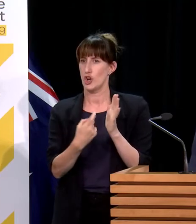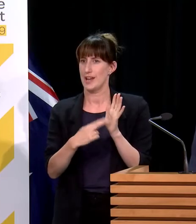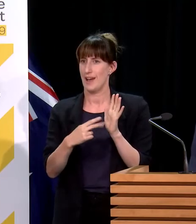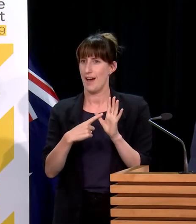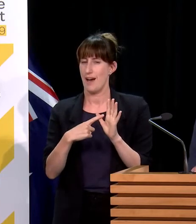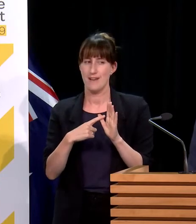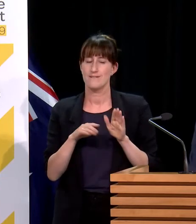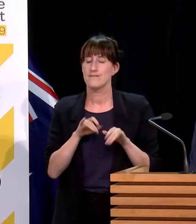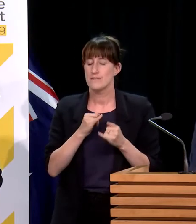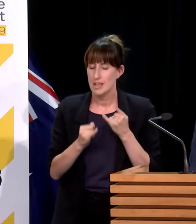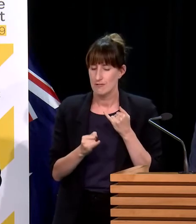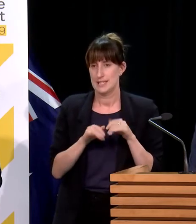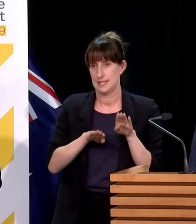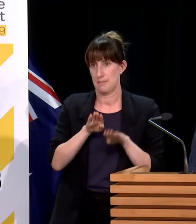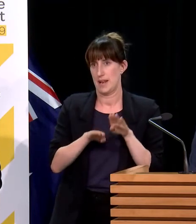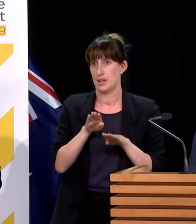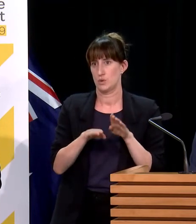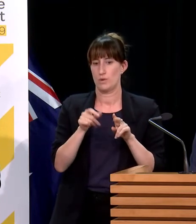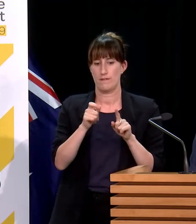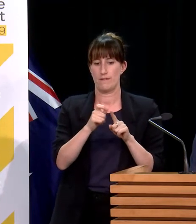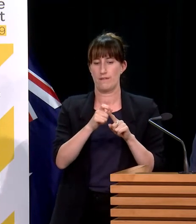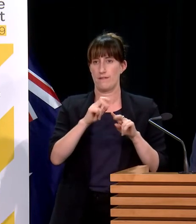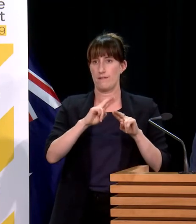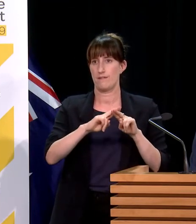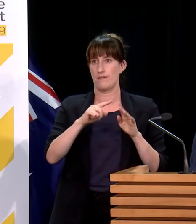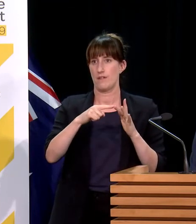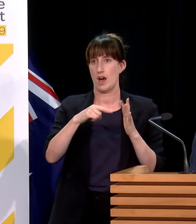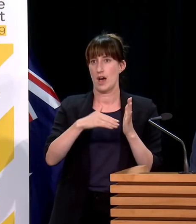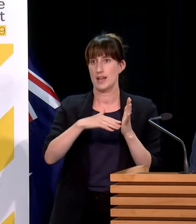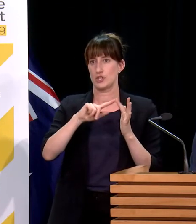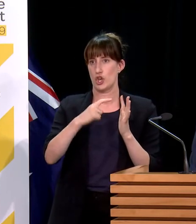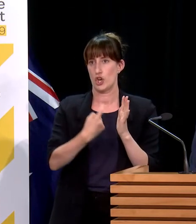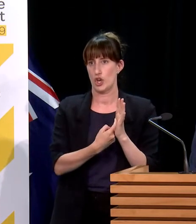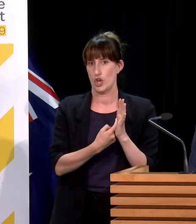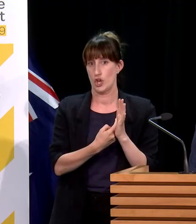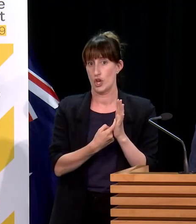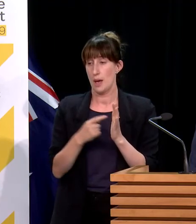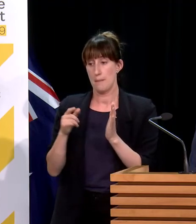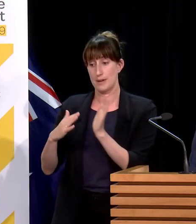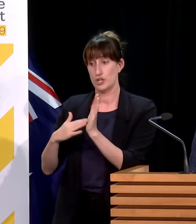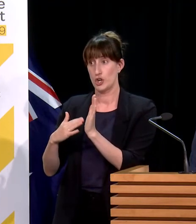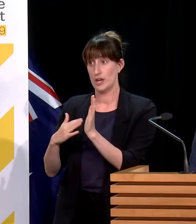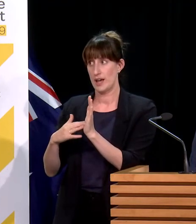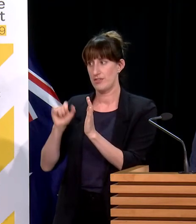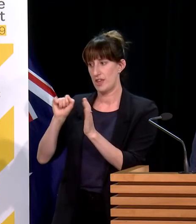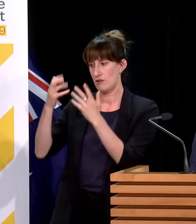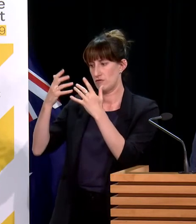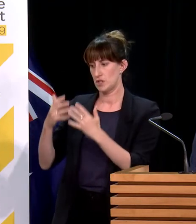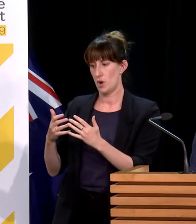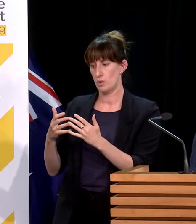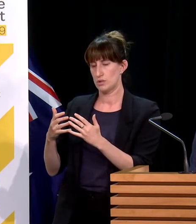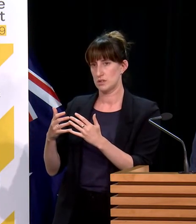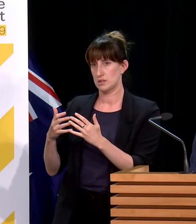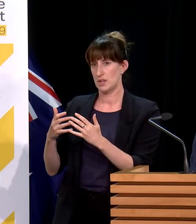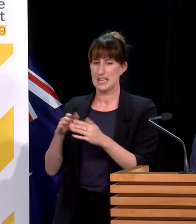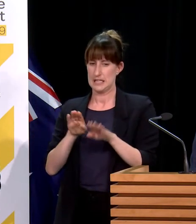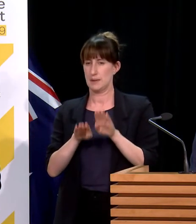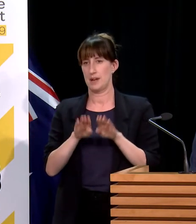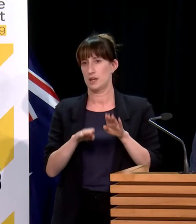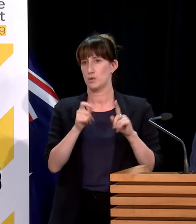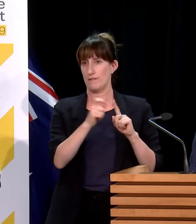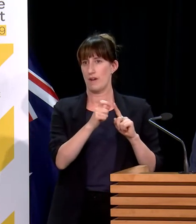Pfizer vaccine, which we have ordered. So we're not seeing any results from Moderna that aren't comparable with what we were seeing from